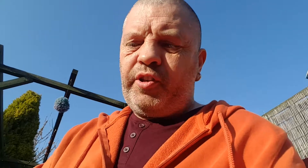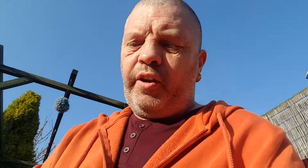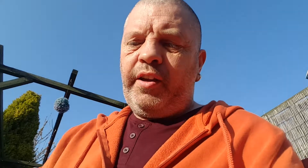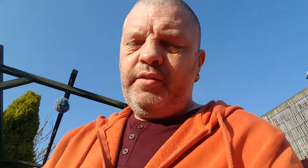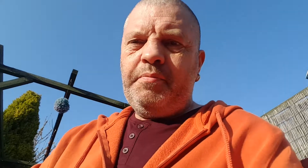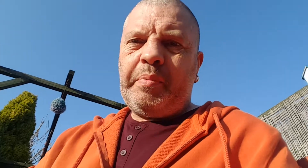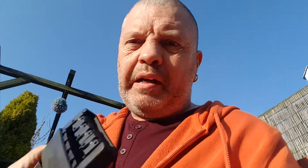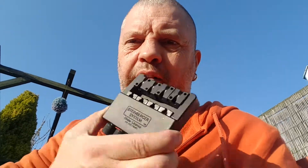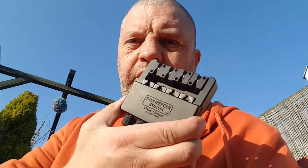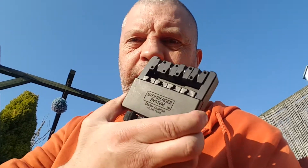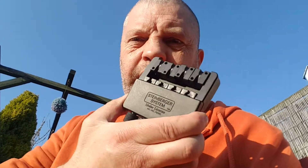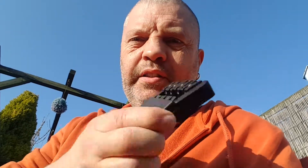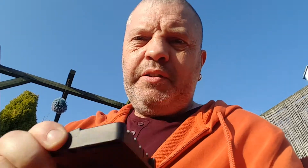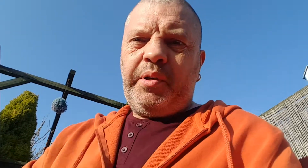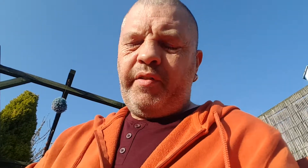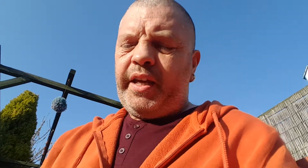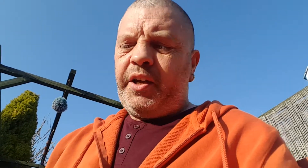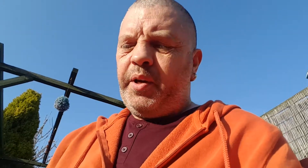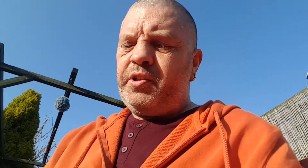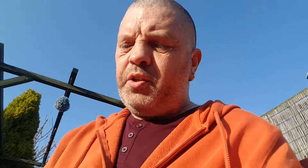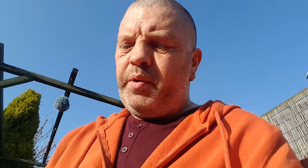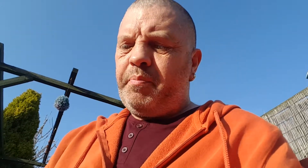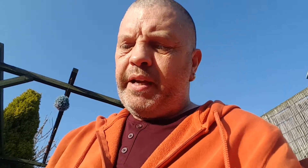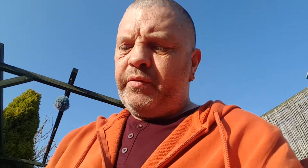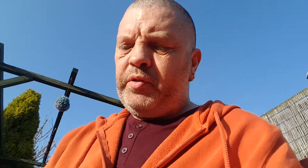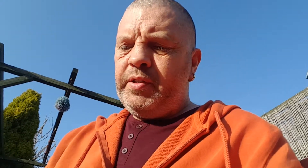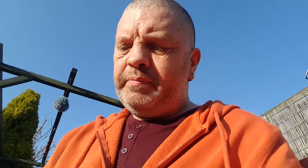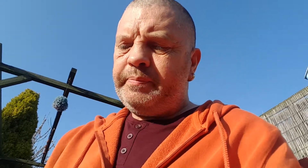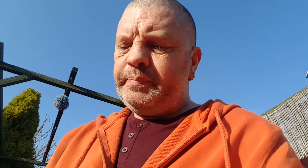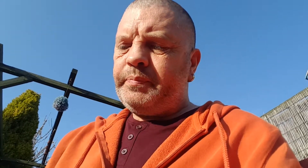$500 part, whatever that equates to in pounds.